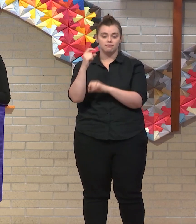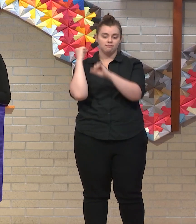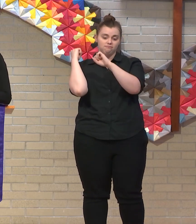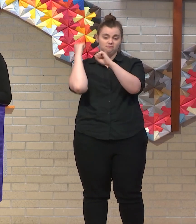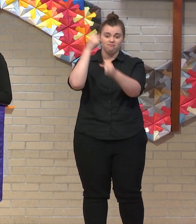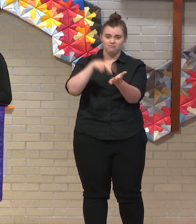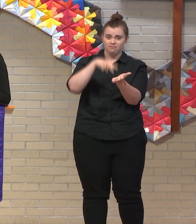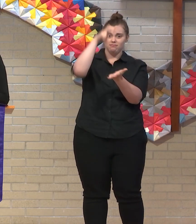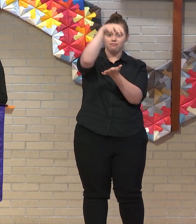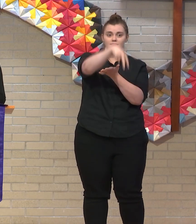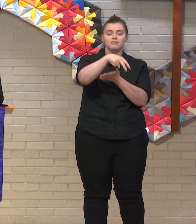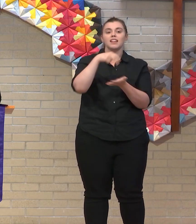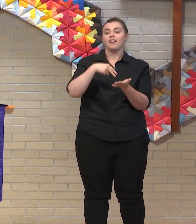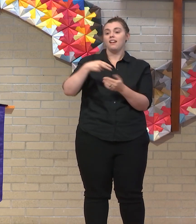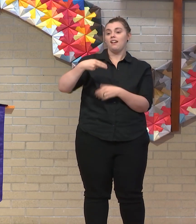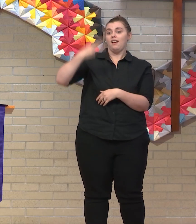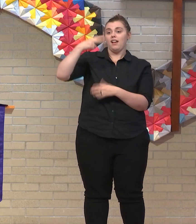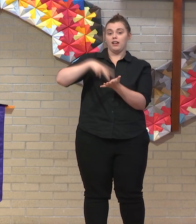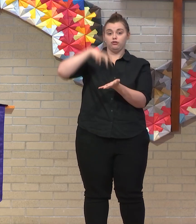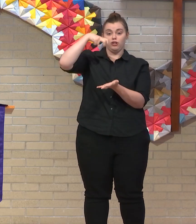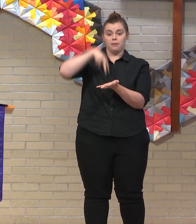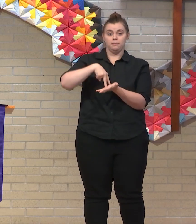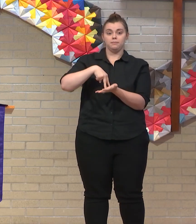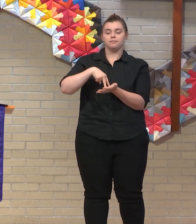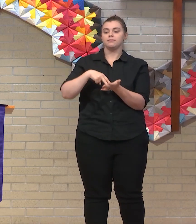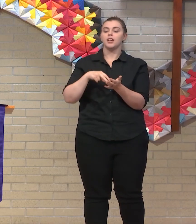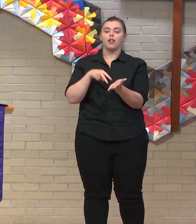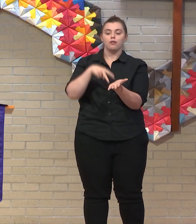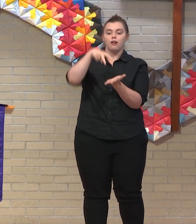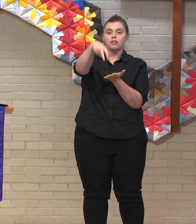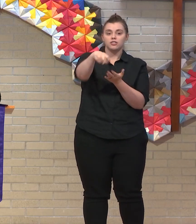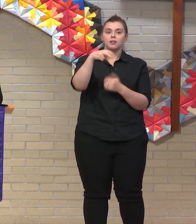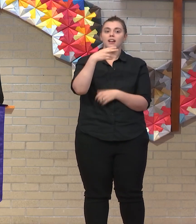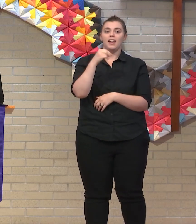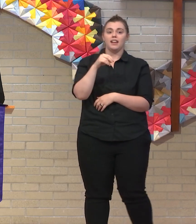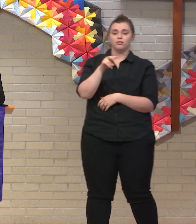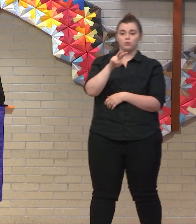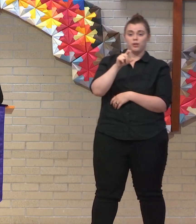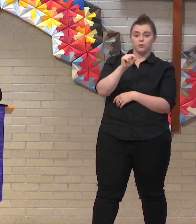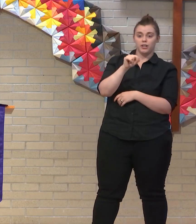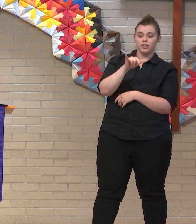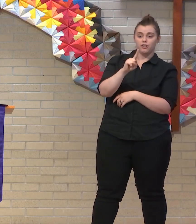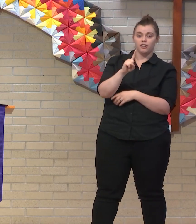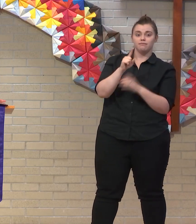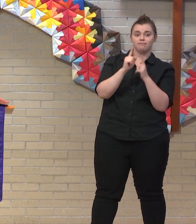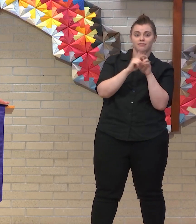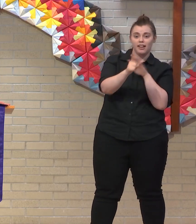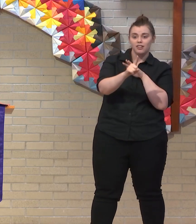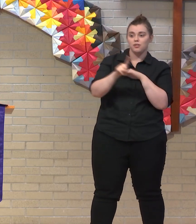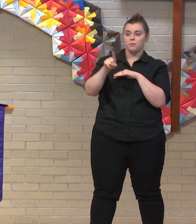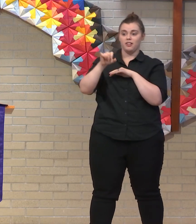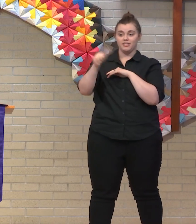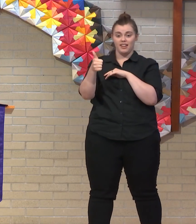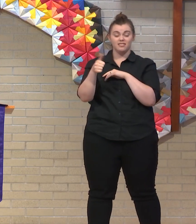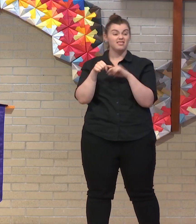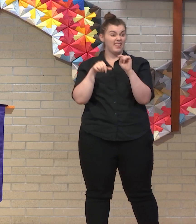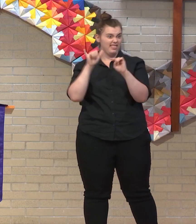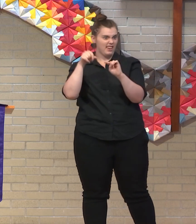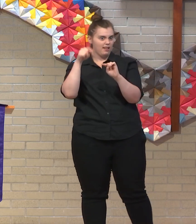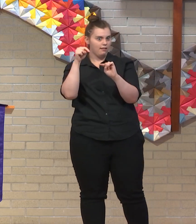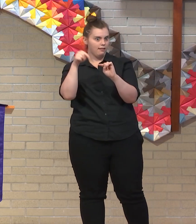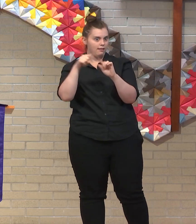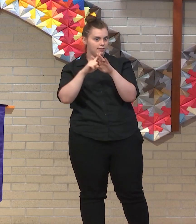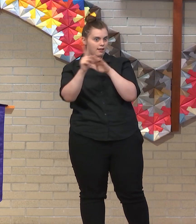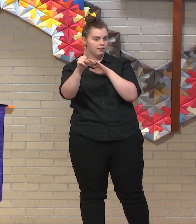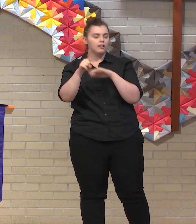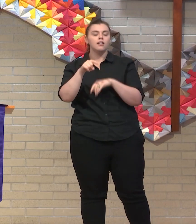the 220-yard dash, and the 110-yard dash. It's before we switched to meters. Ori ran the 110-yard